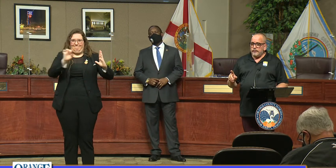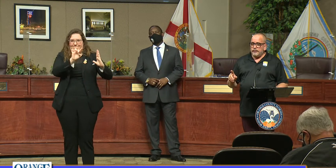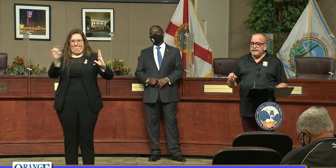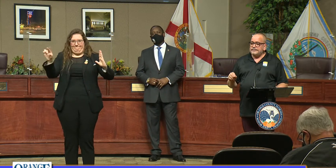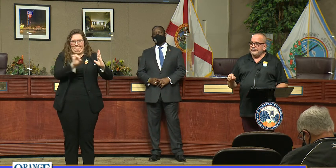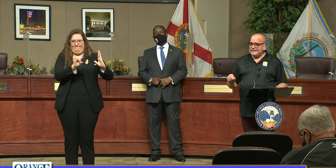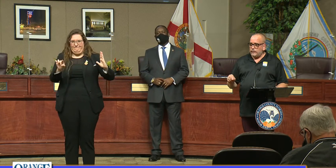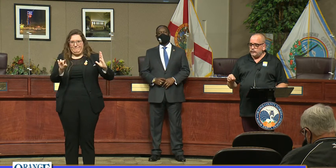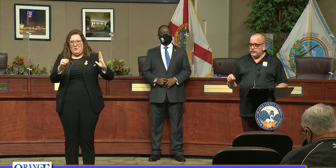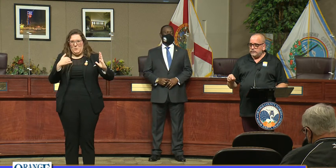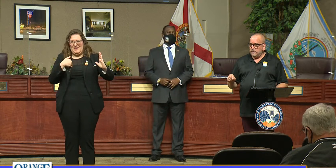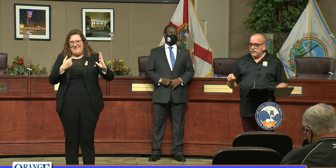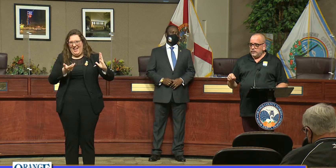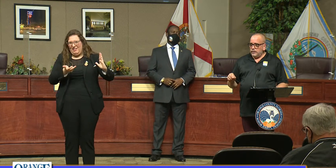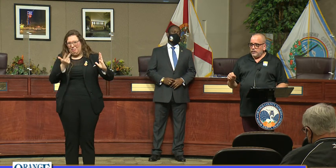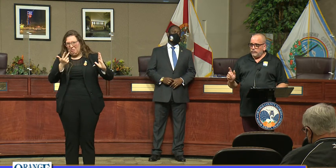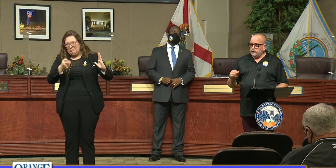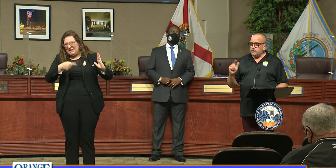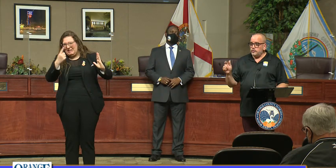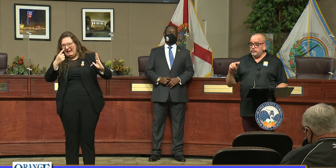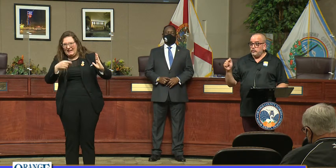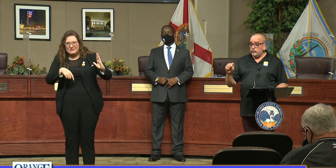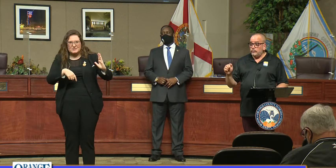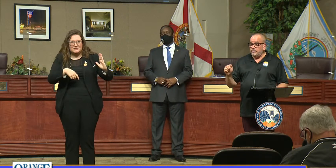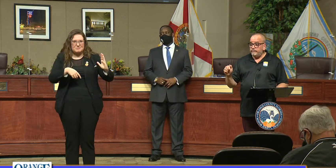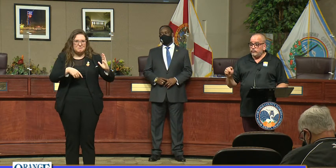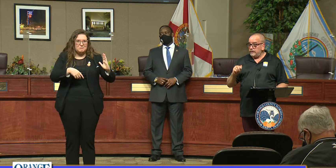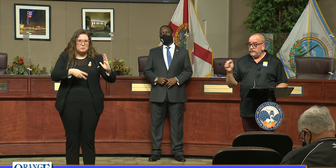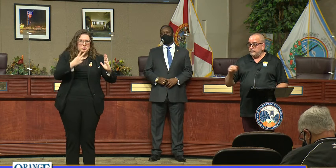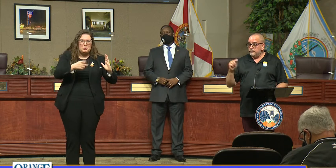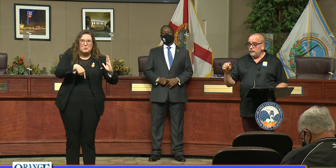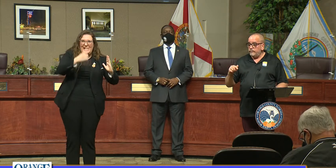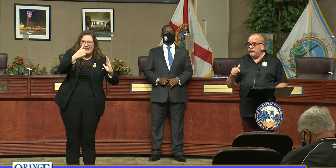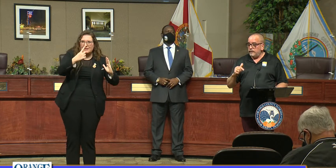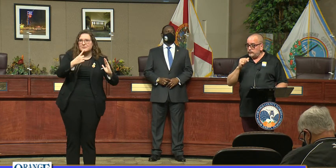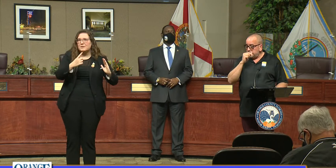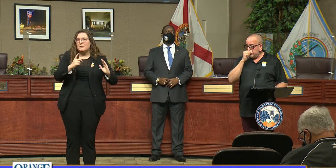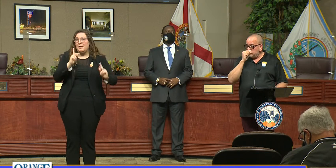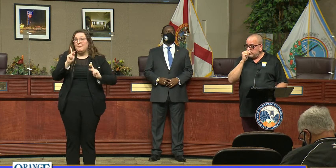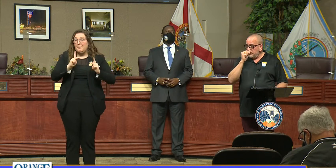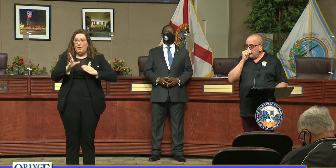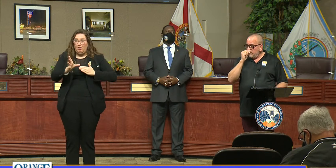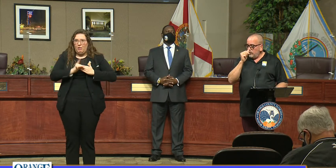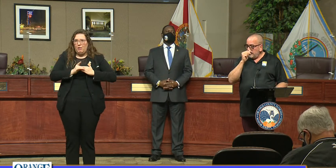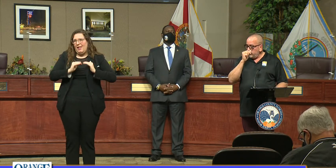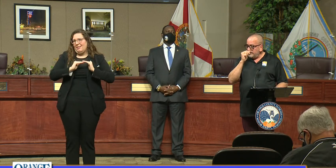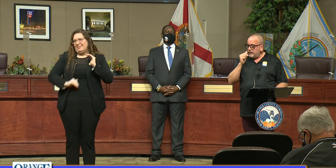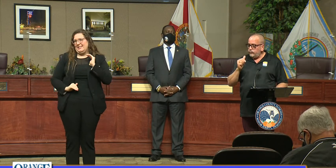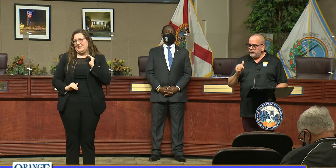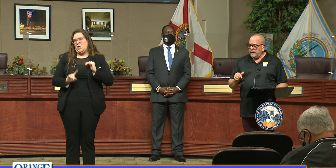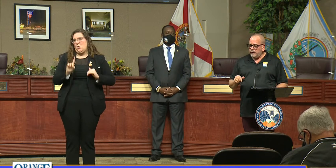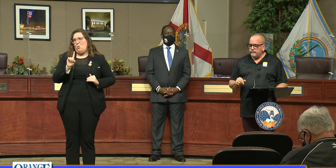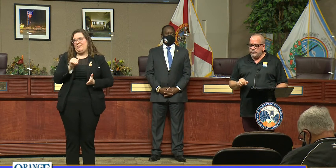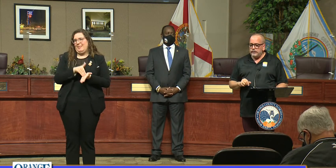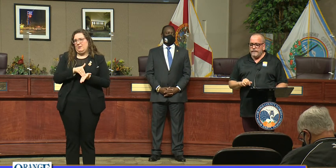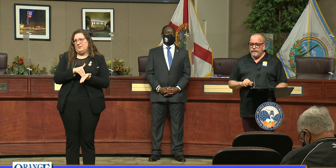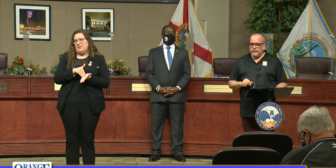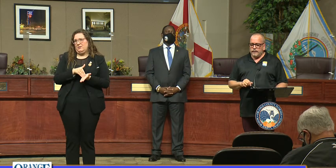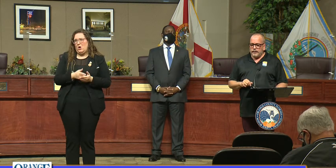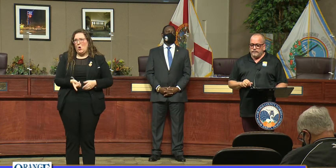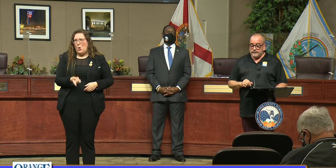with less than 1,000. Which was the norm before. Every day was 1,000. We have 1 day with